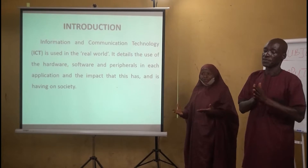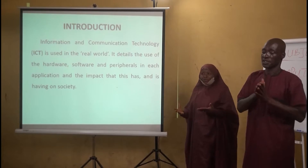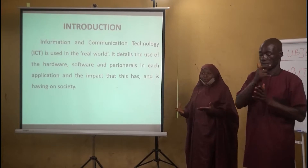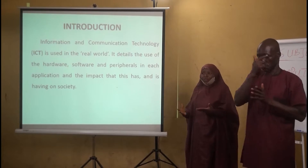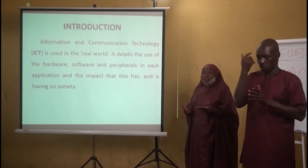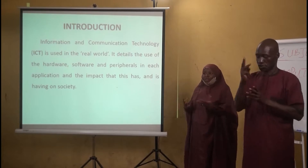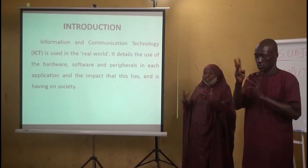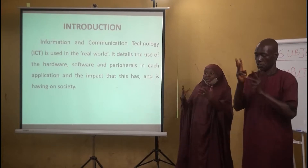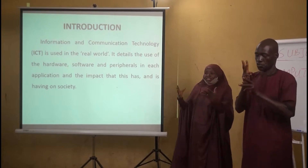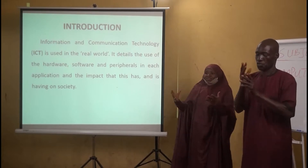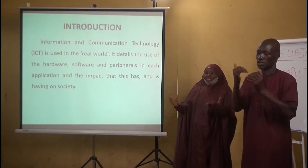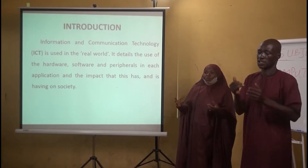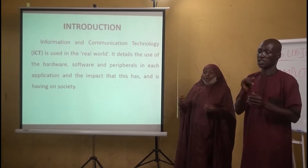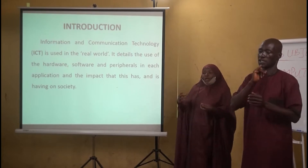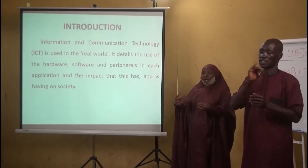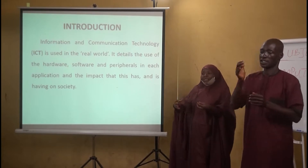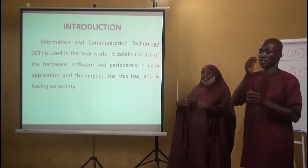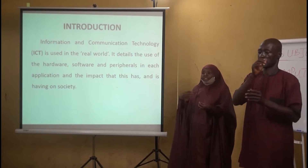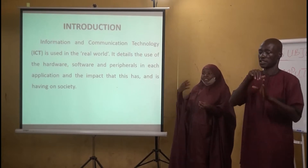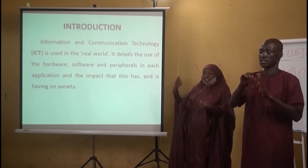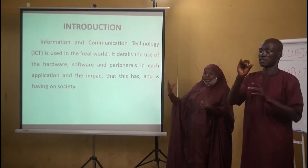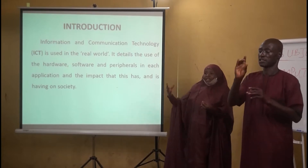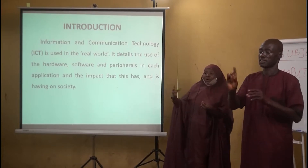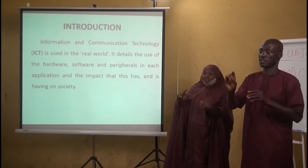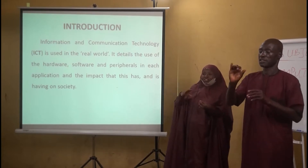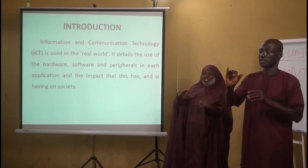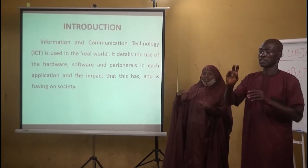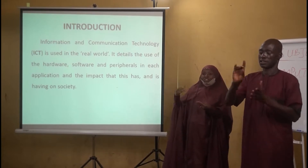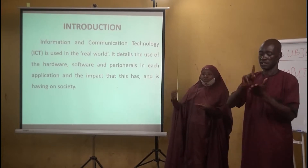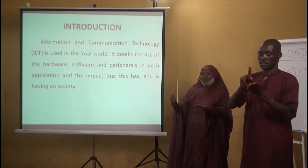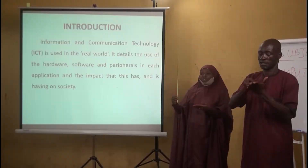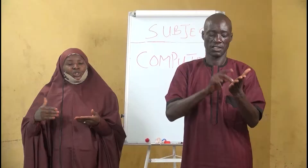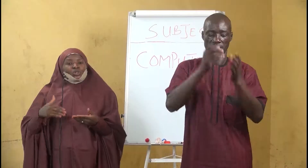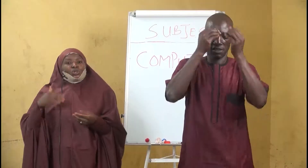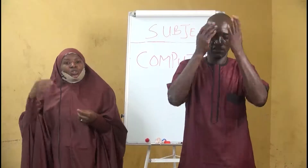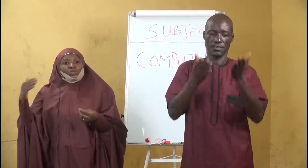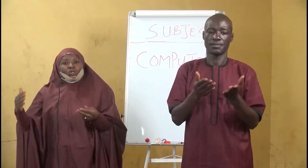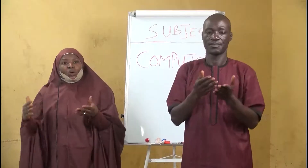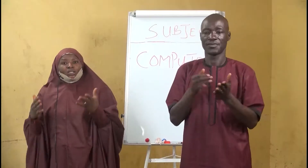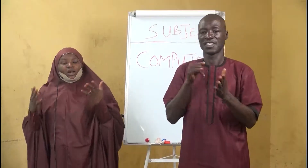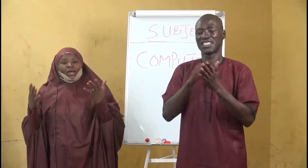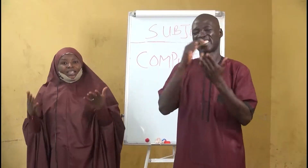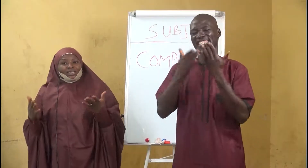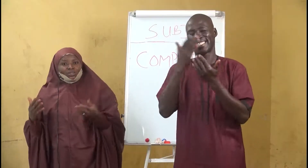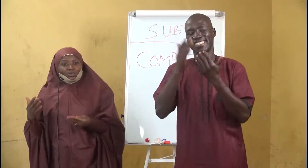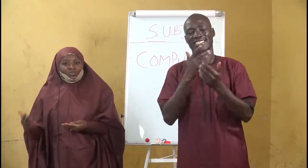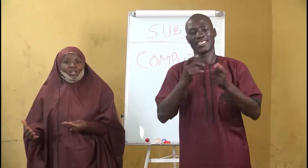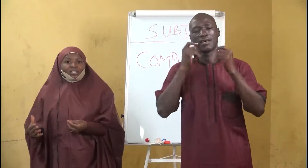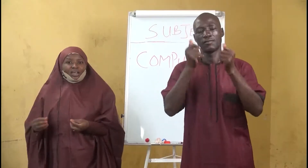form. That's the reason why we can send or transmit information through the world. Our SSU students that are